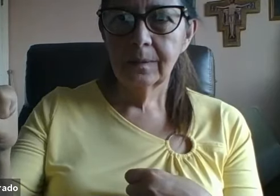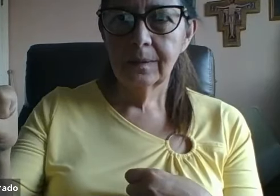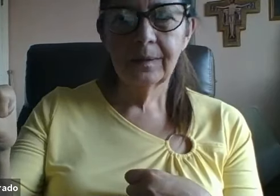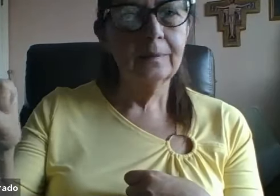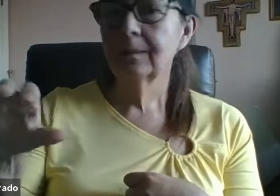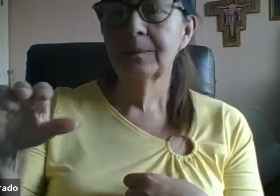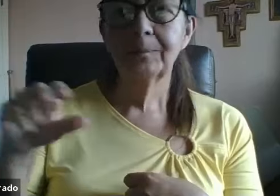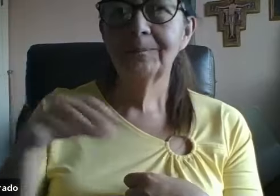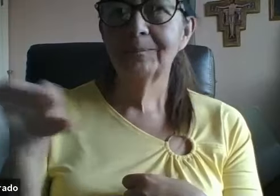No.